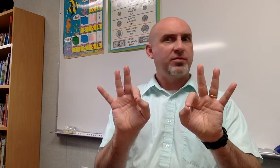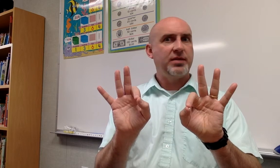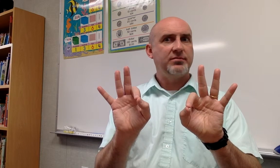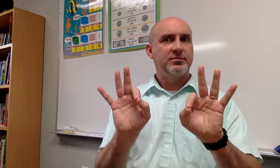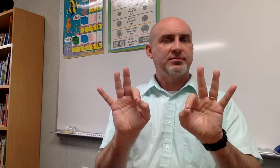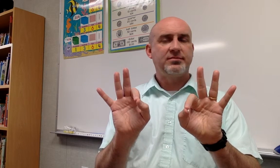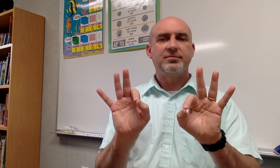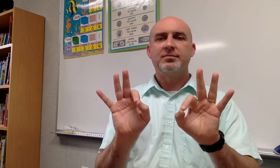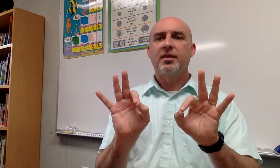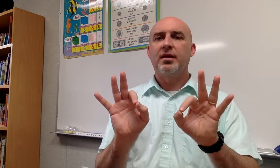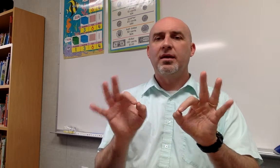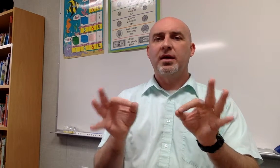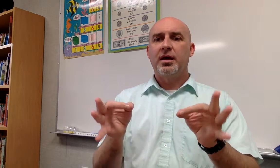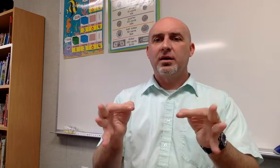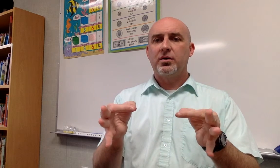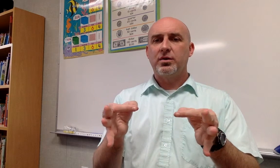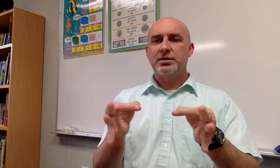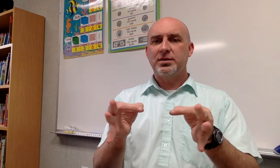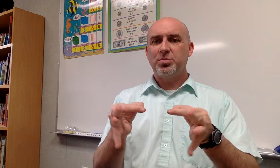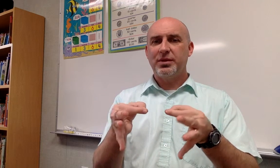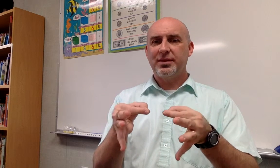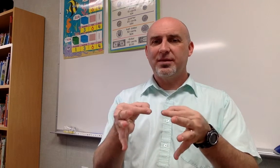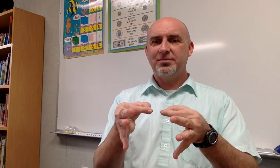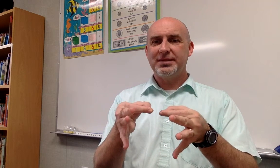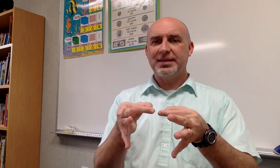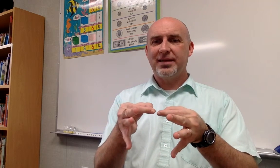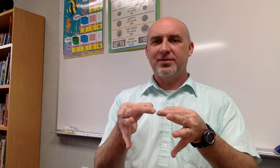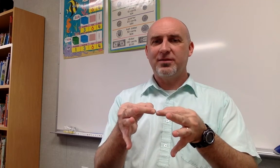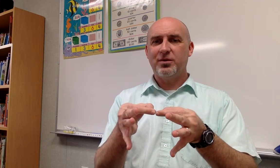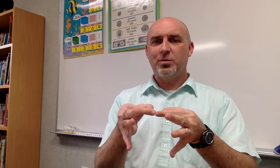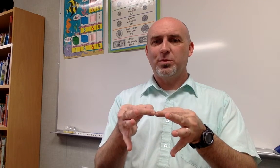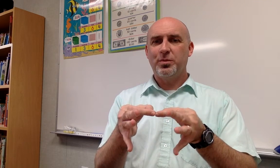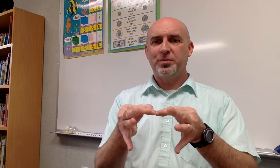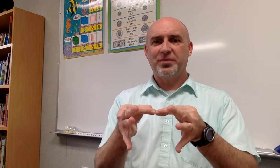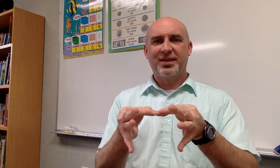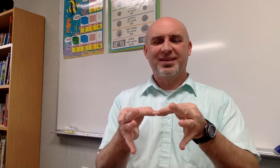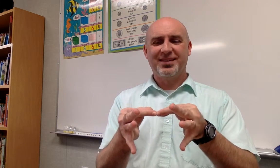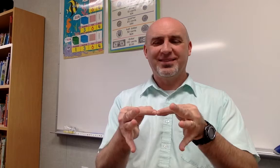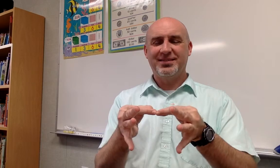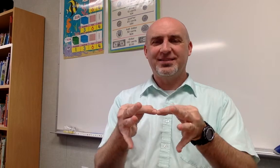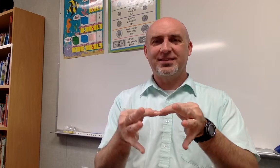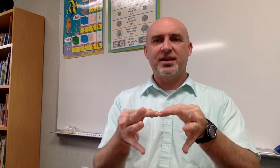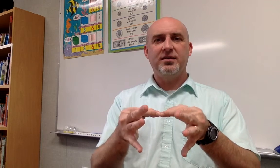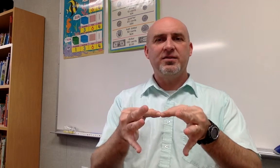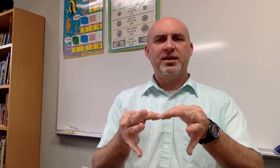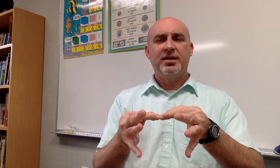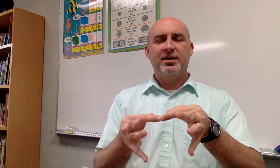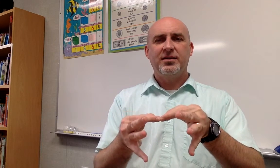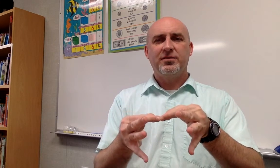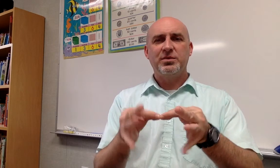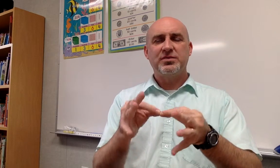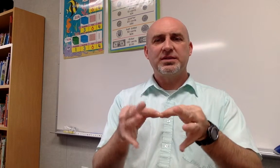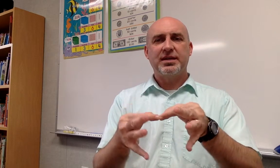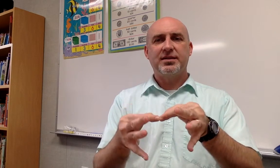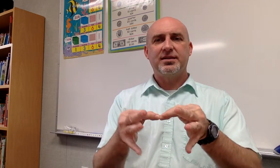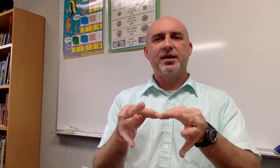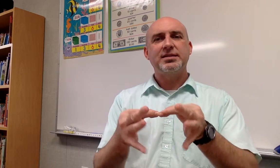alphabet. You're going to put them together. Boop. This is kind of, it almost feels like an